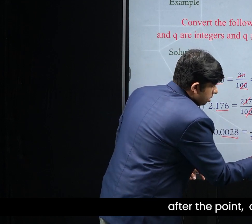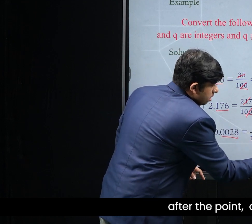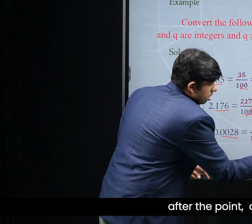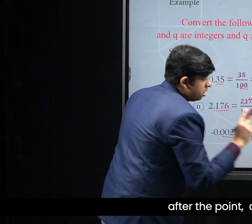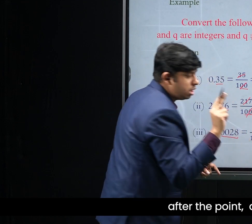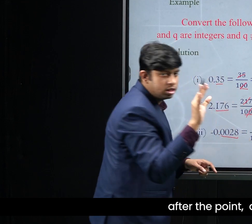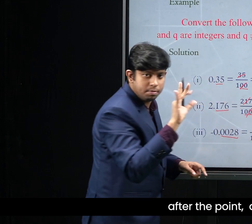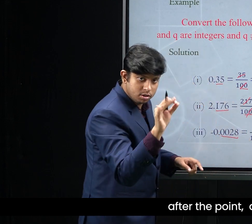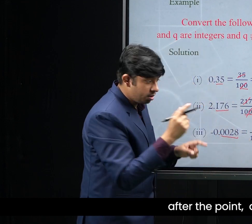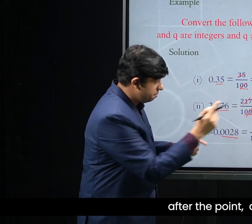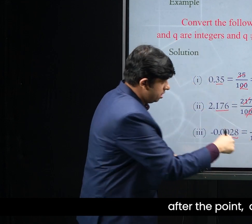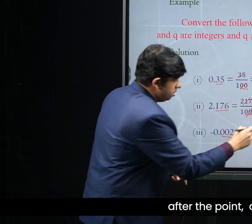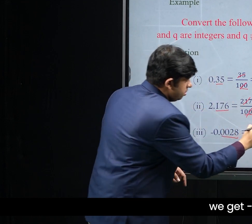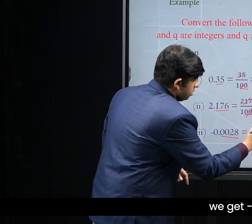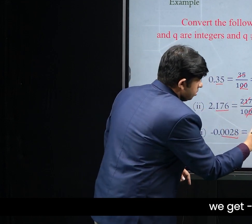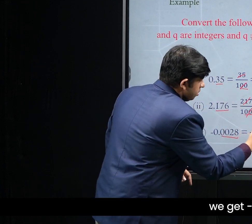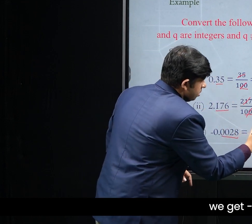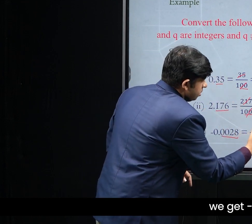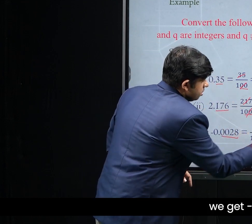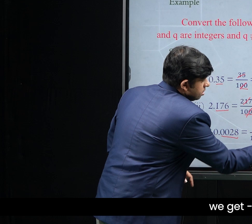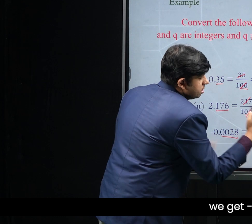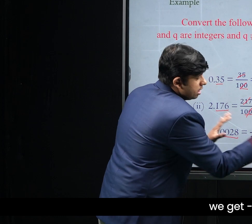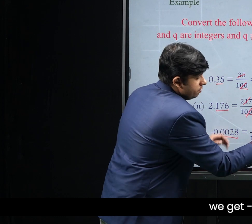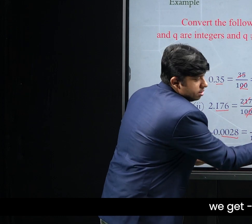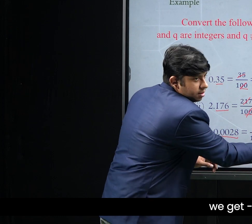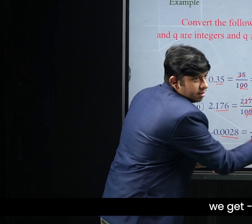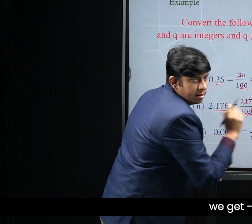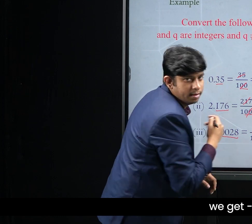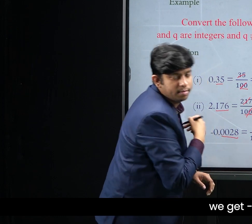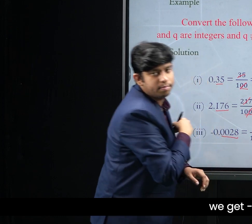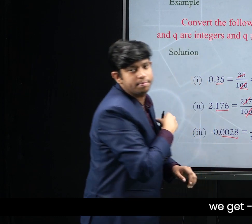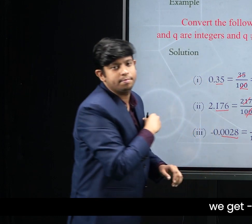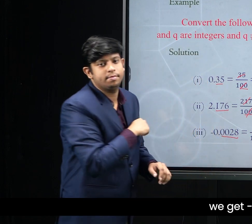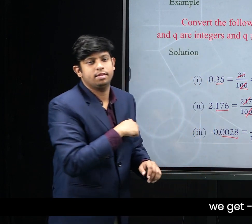point. After cancelling, we get minus 7 by 2500.